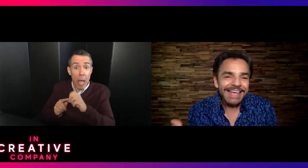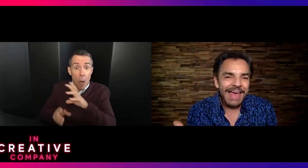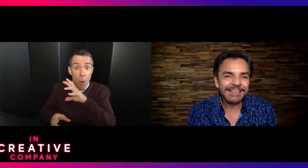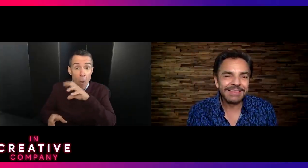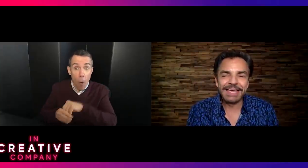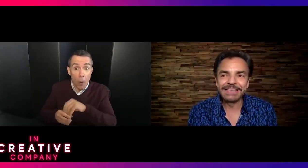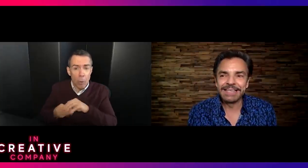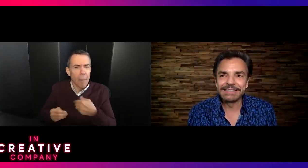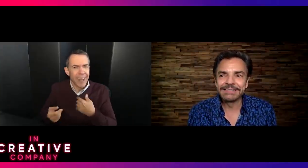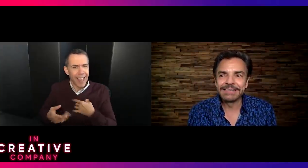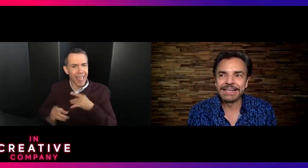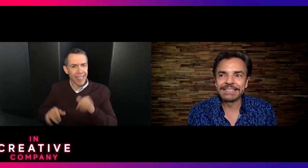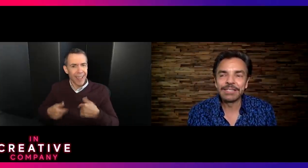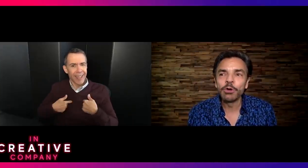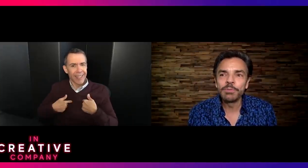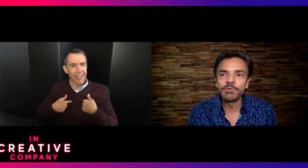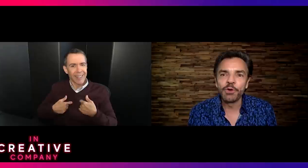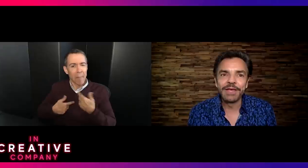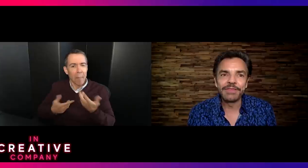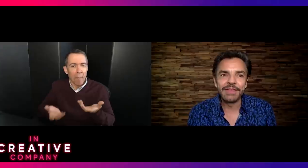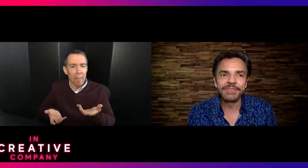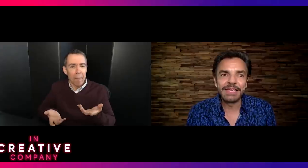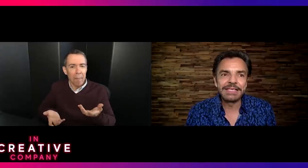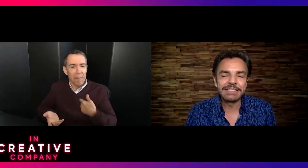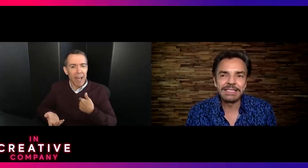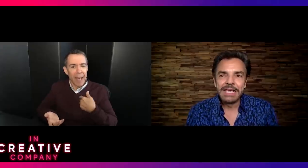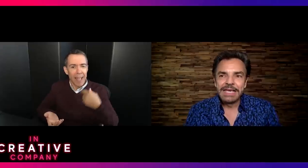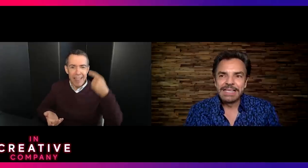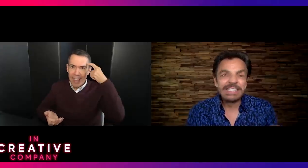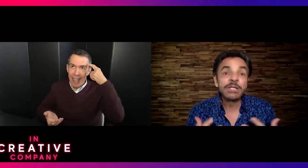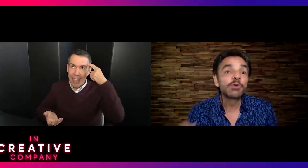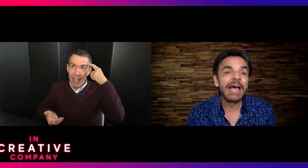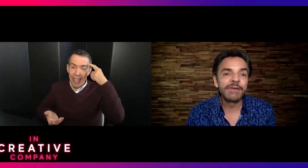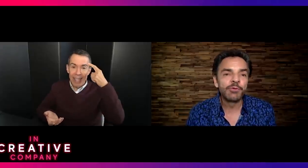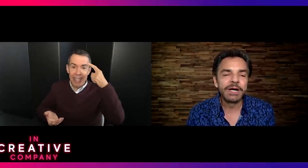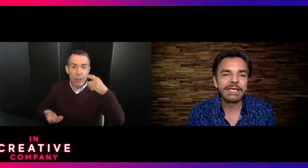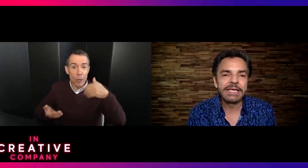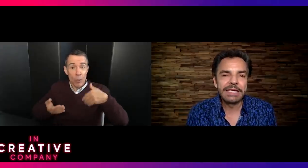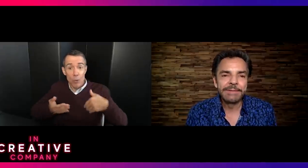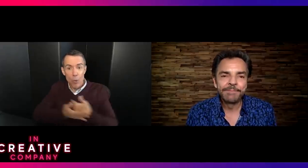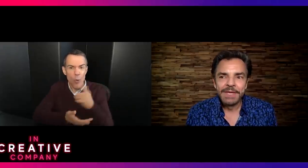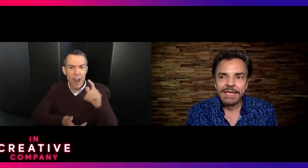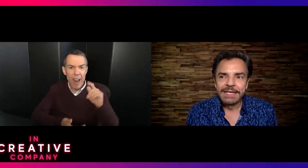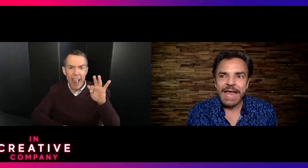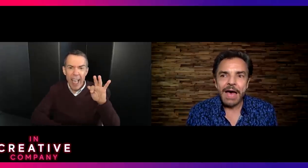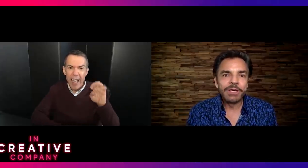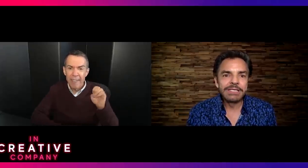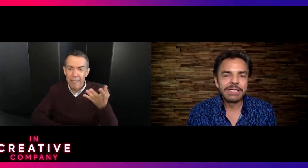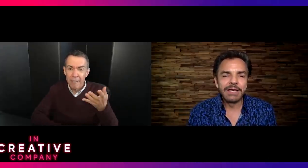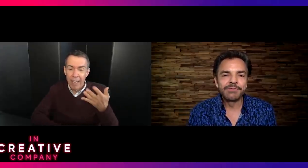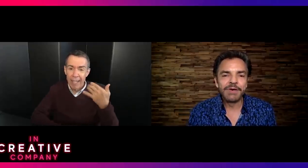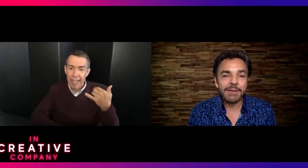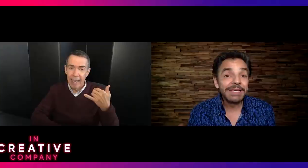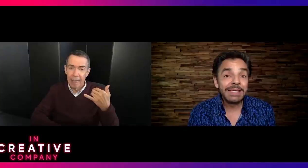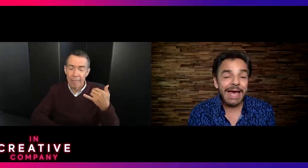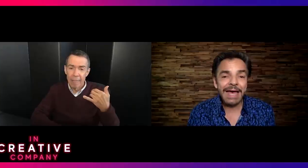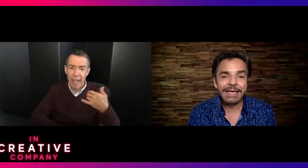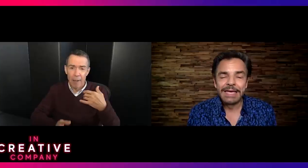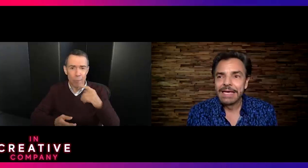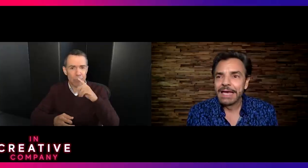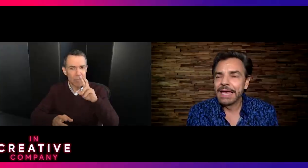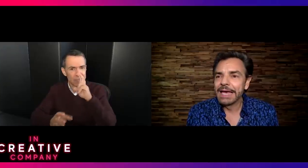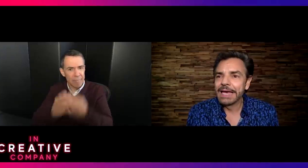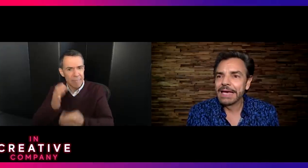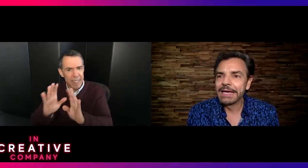everything, and I like that. And as I told you before, I think he's is this new life where he now he's a family